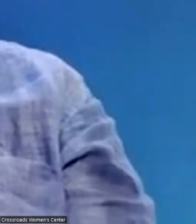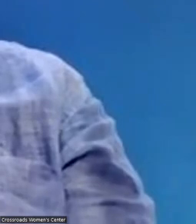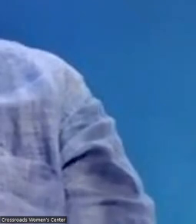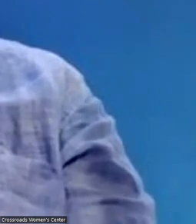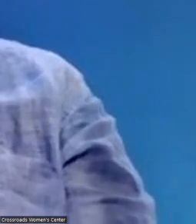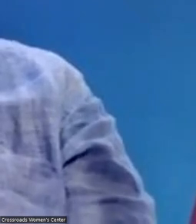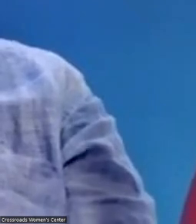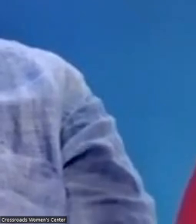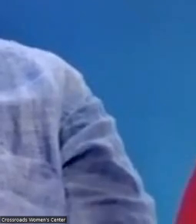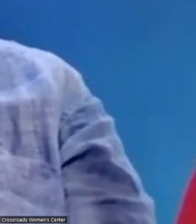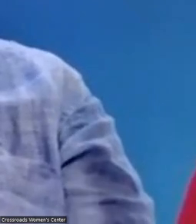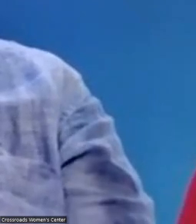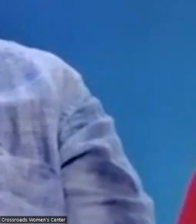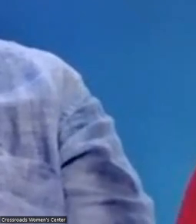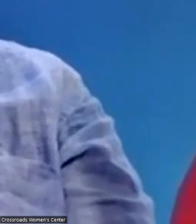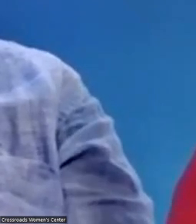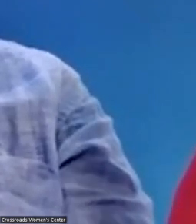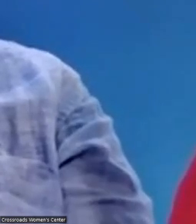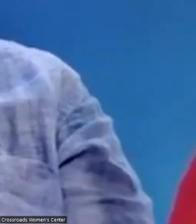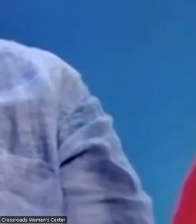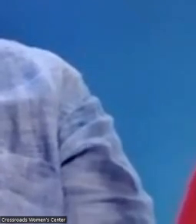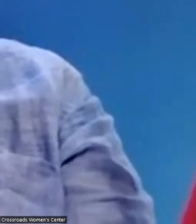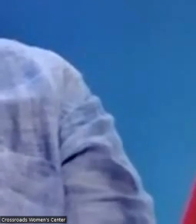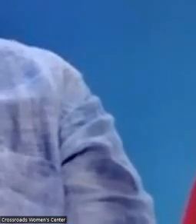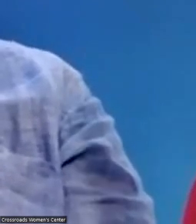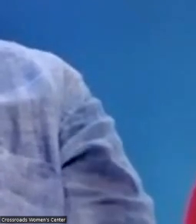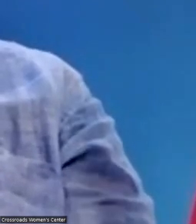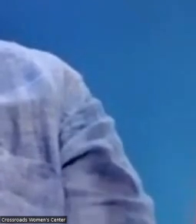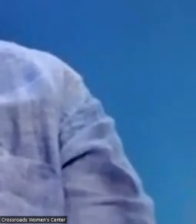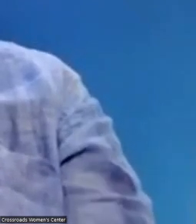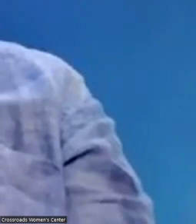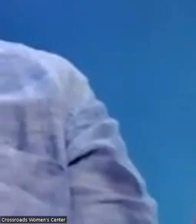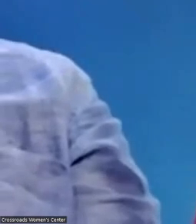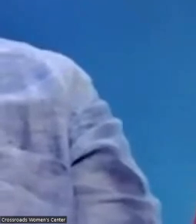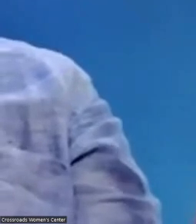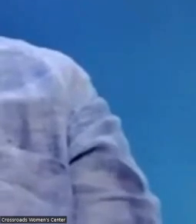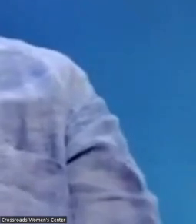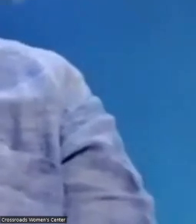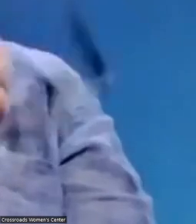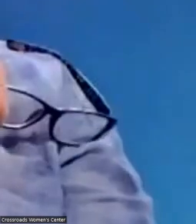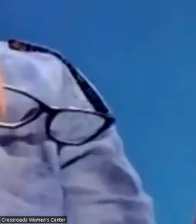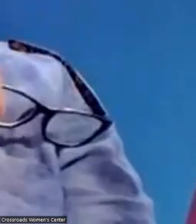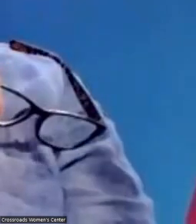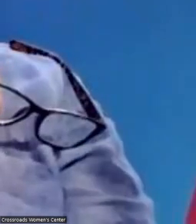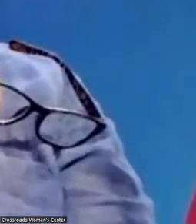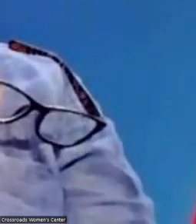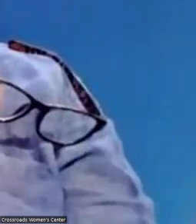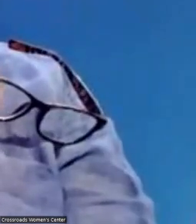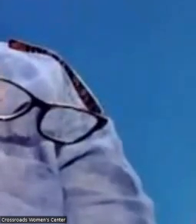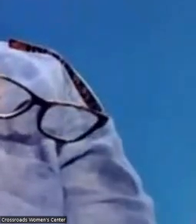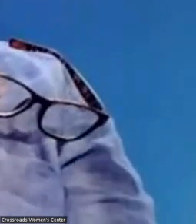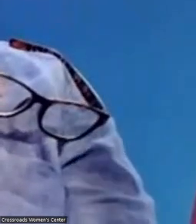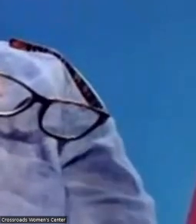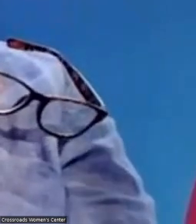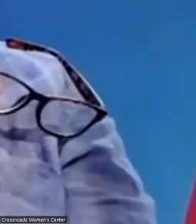Utah. And together, we really, I believe it in full sincerity, will make direct cash, not budget workshops, not